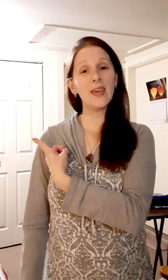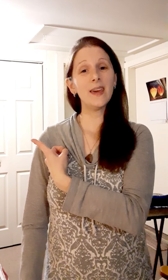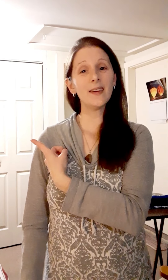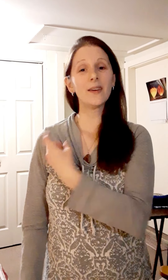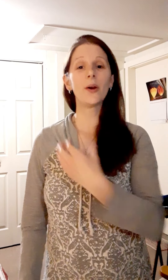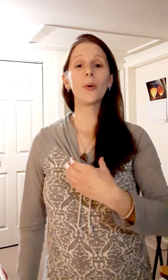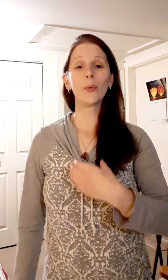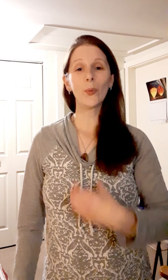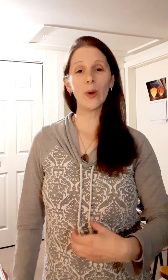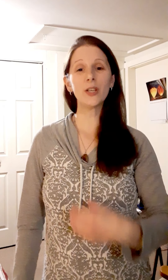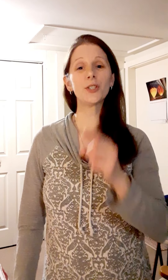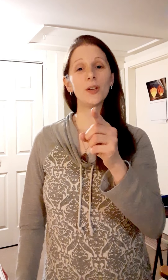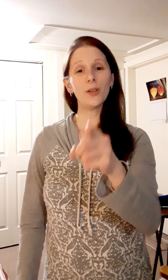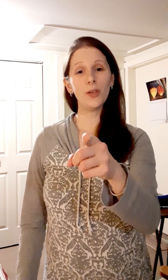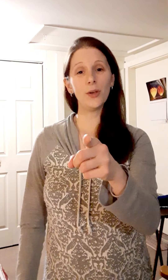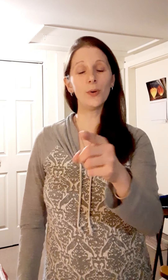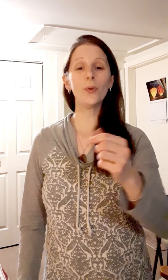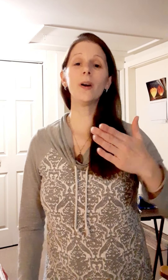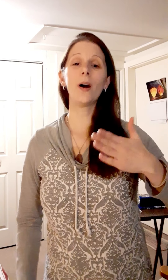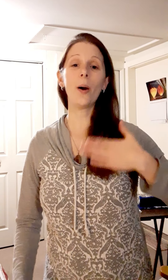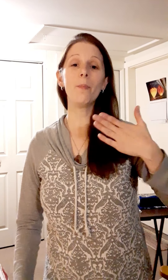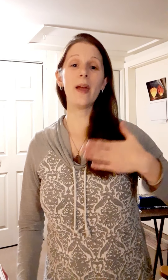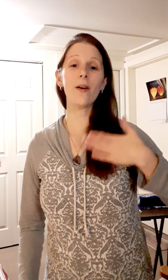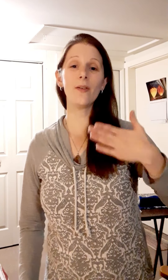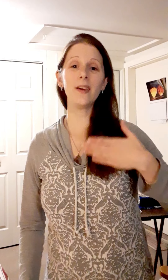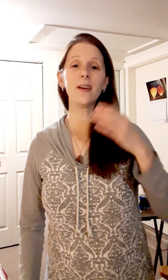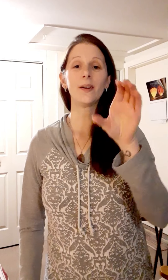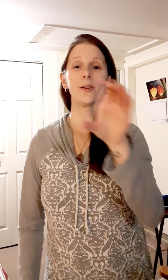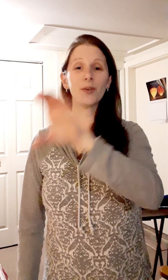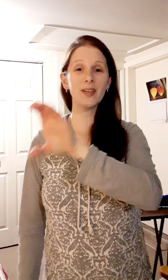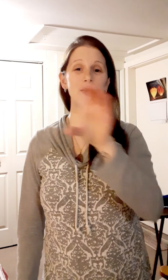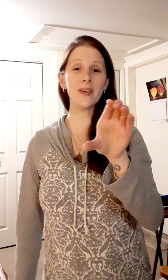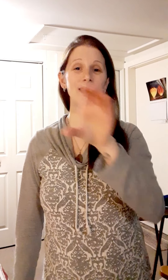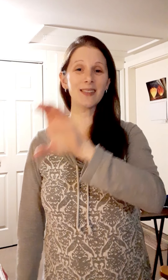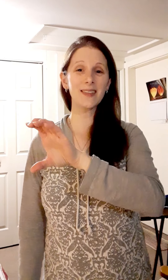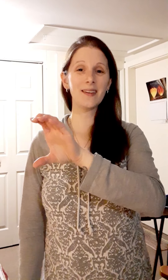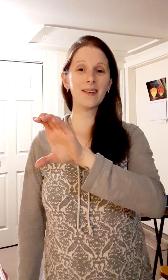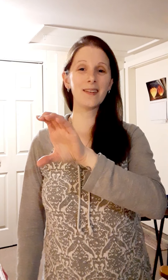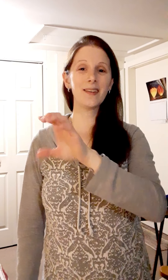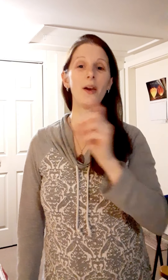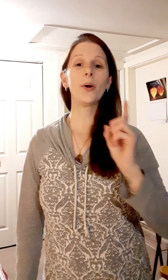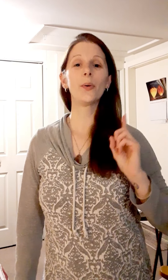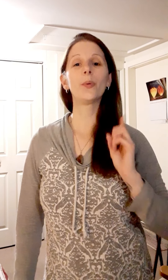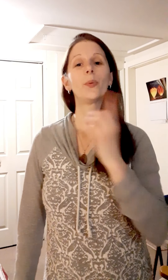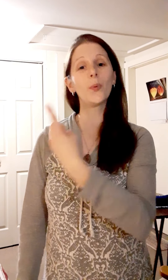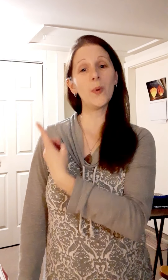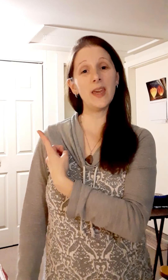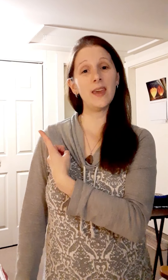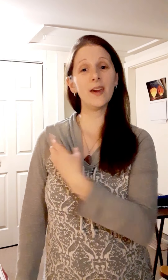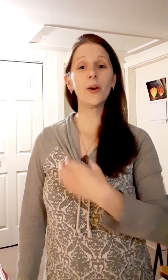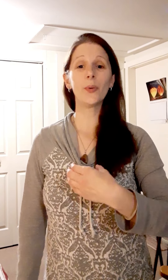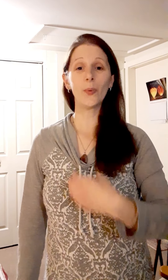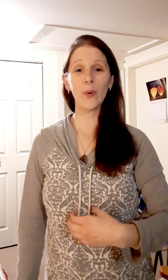We wish you a Merry Christmas. We